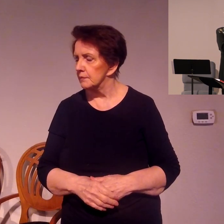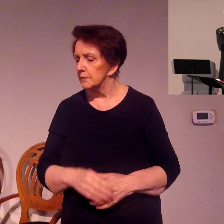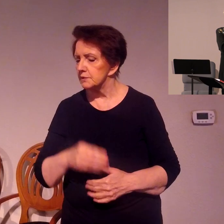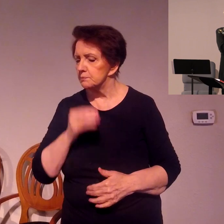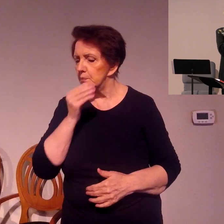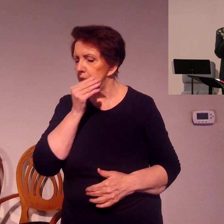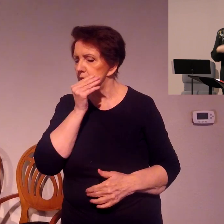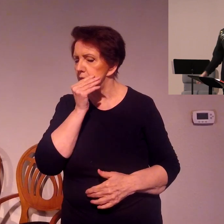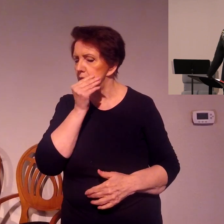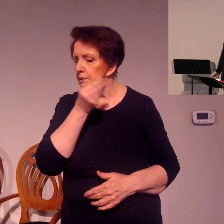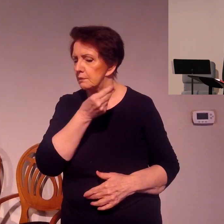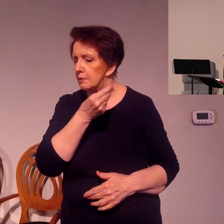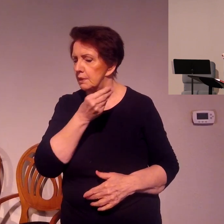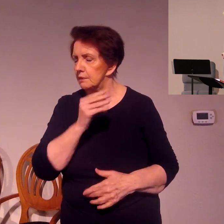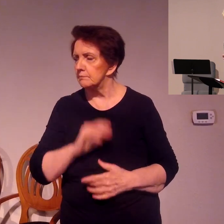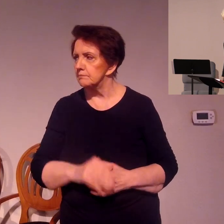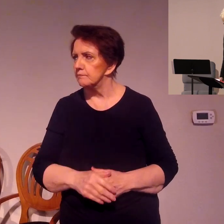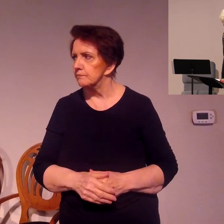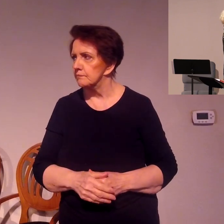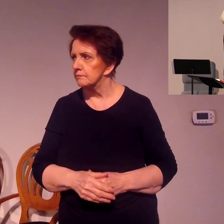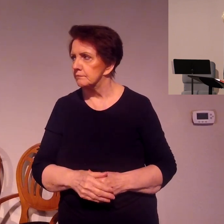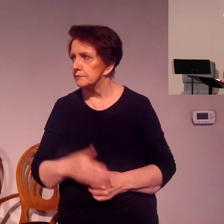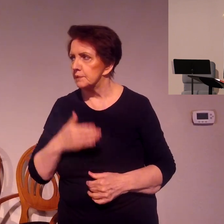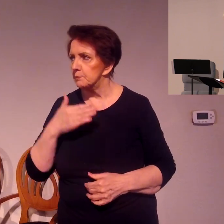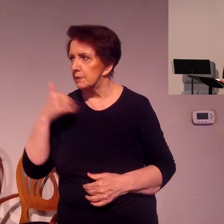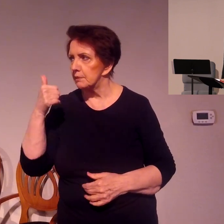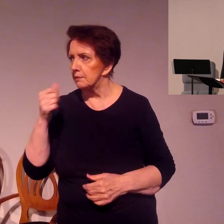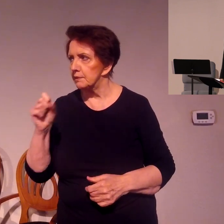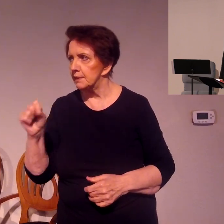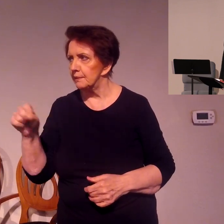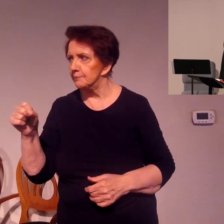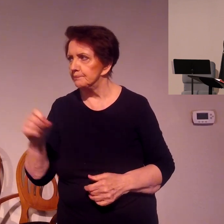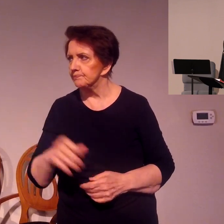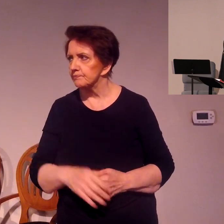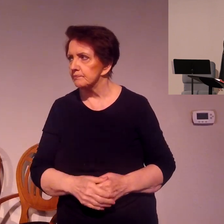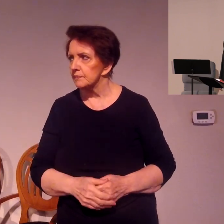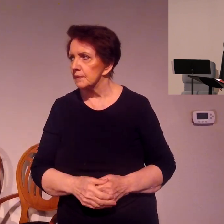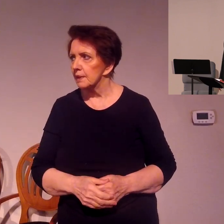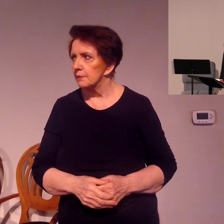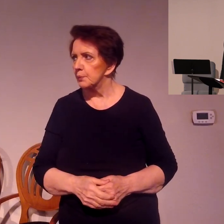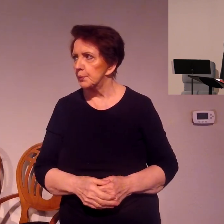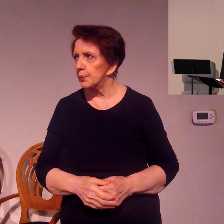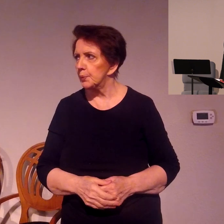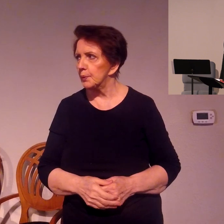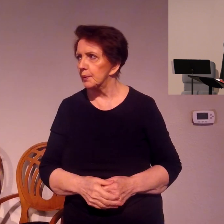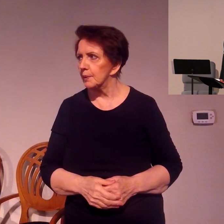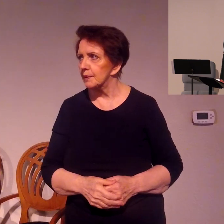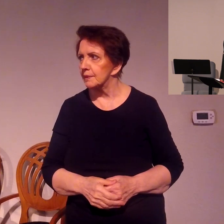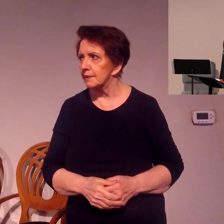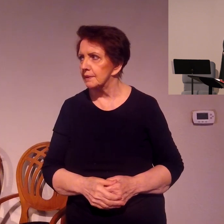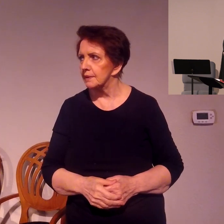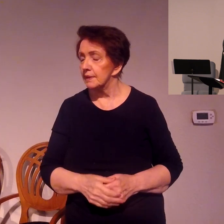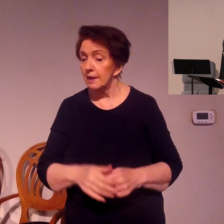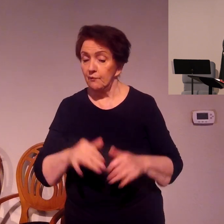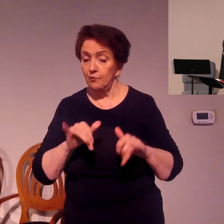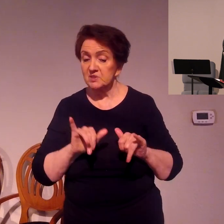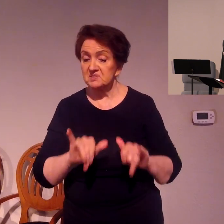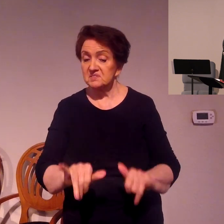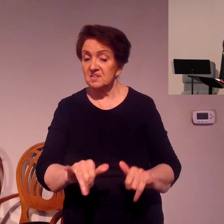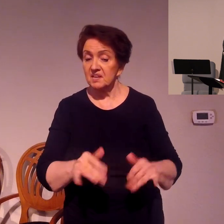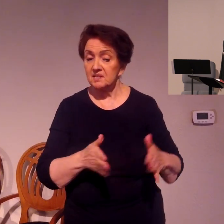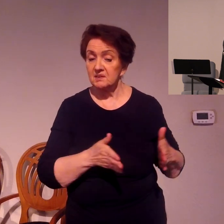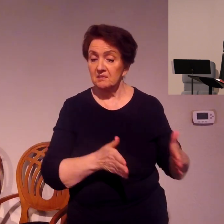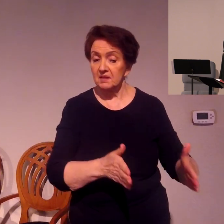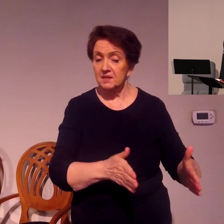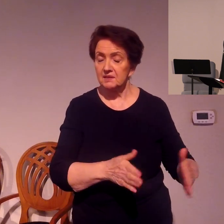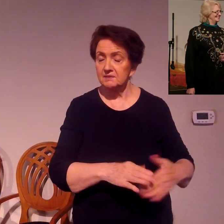okay. little bit. So okay, that, there we go. Is that better? Yes. Yay. So when we stay in our, see, I let her do